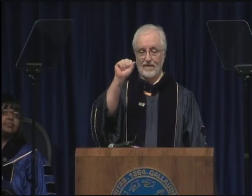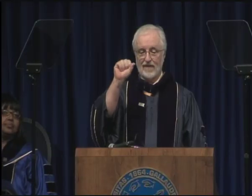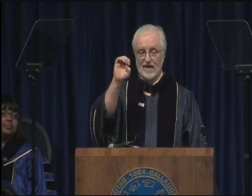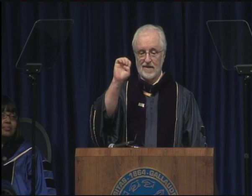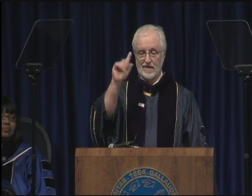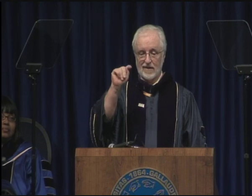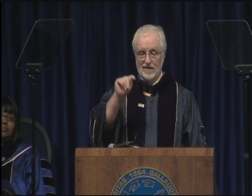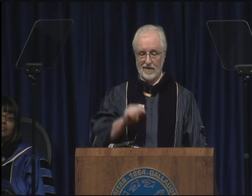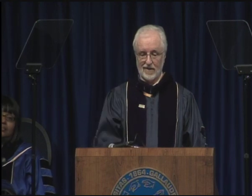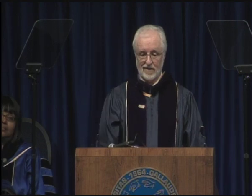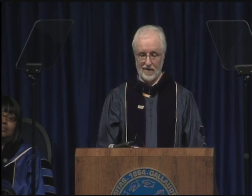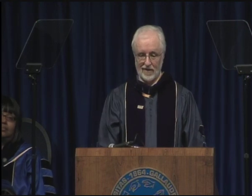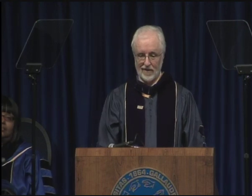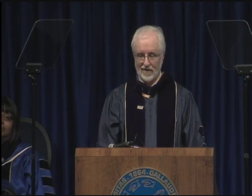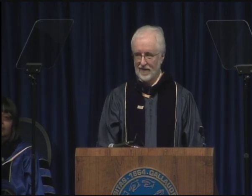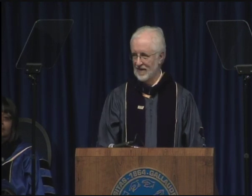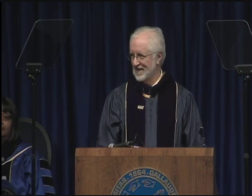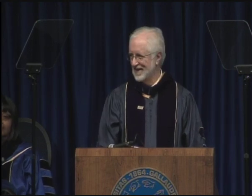Jasmine Fassett.